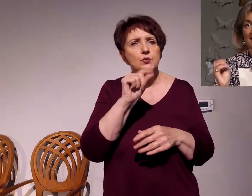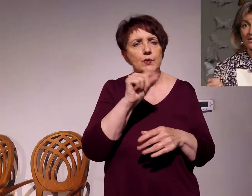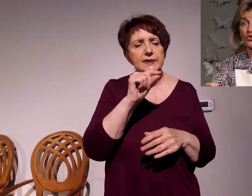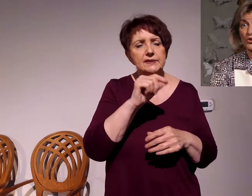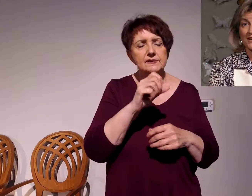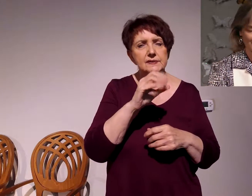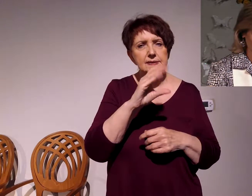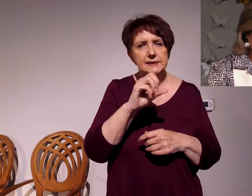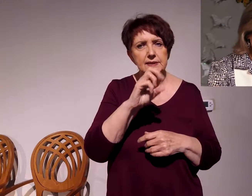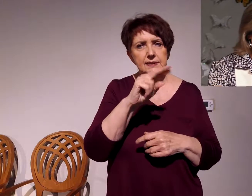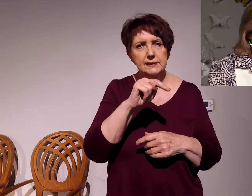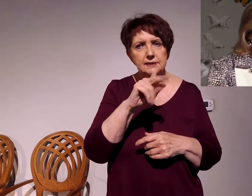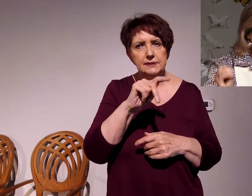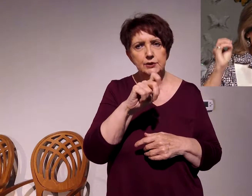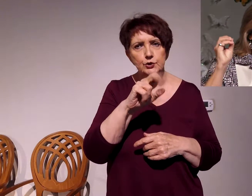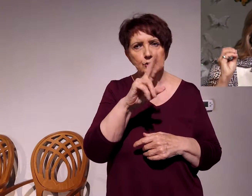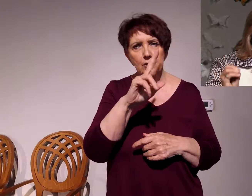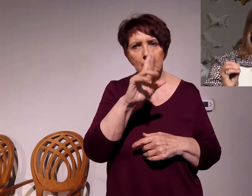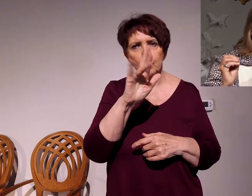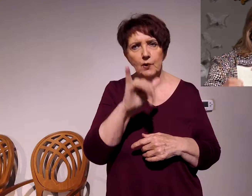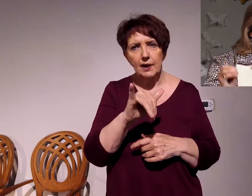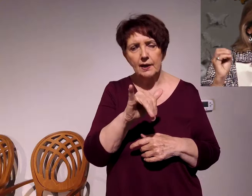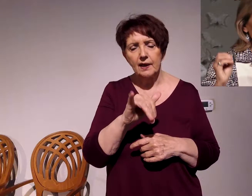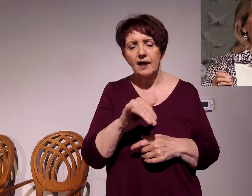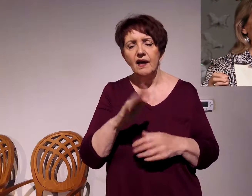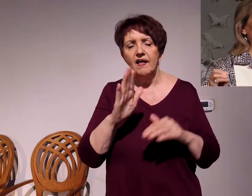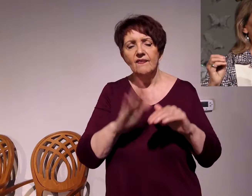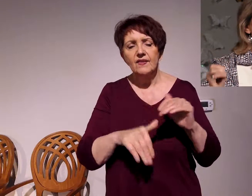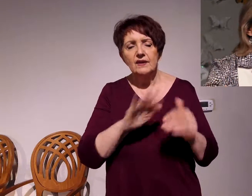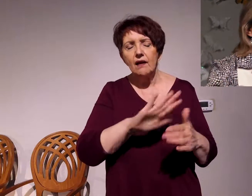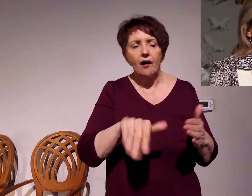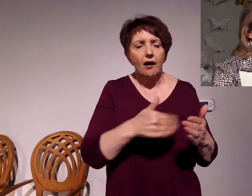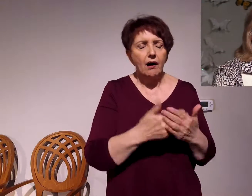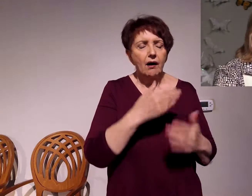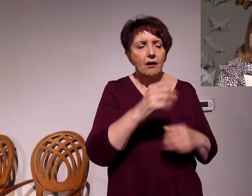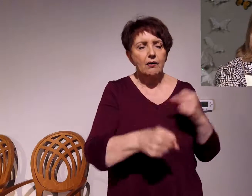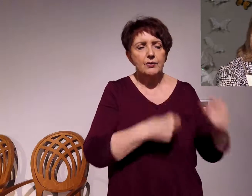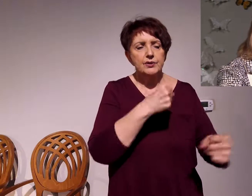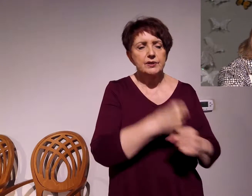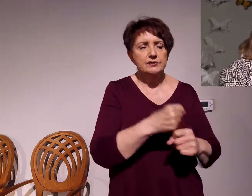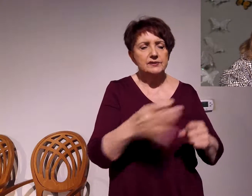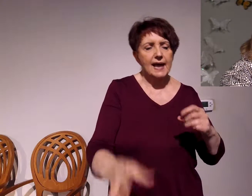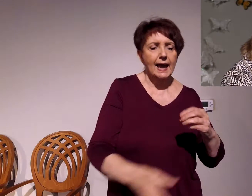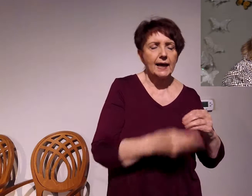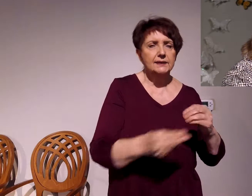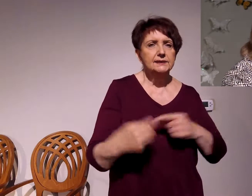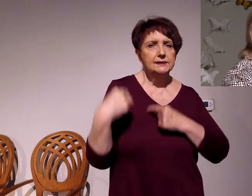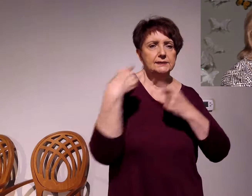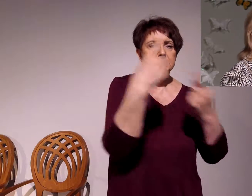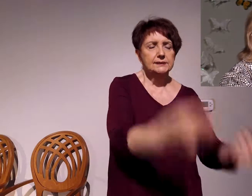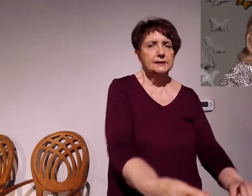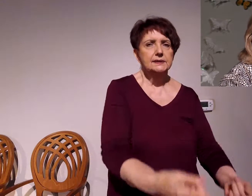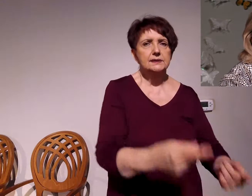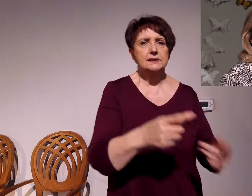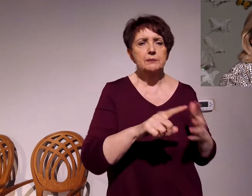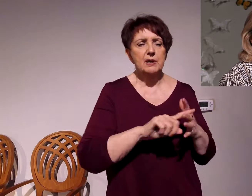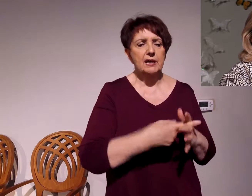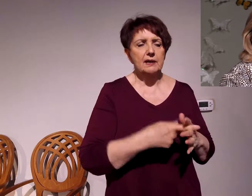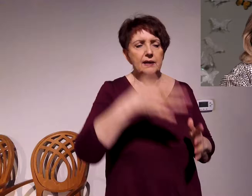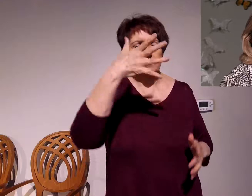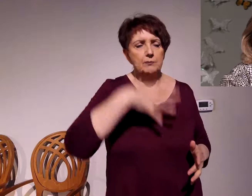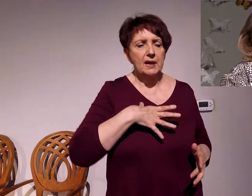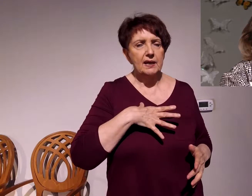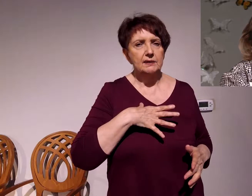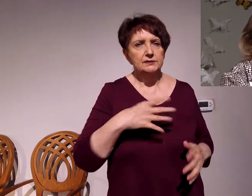20th century than all years added across all prior millennia of